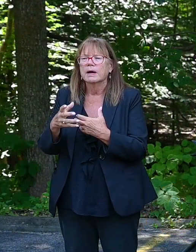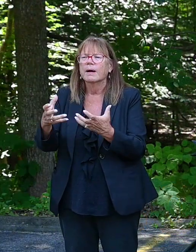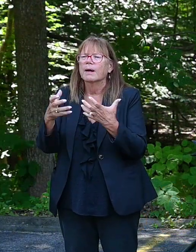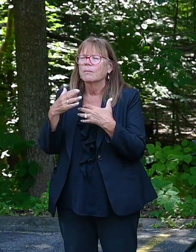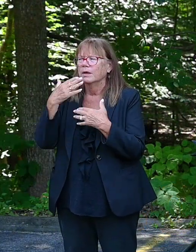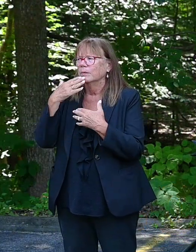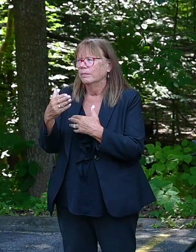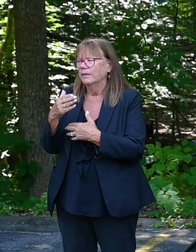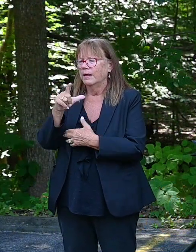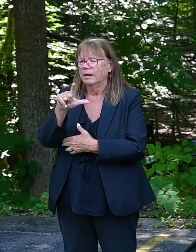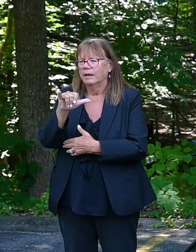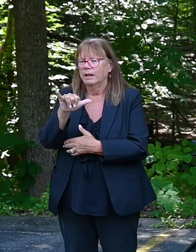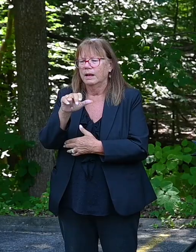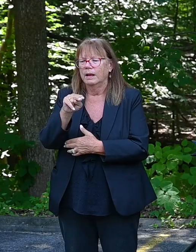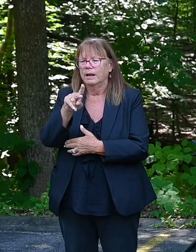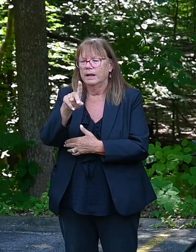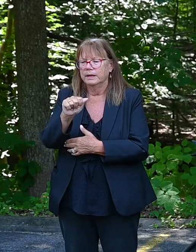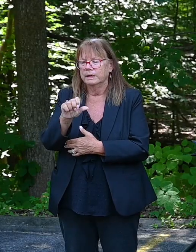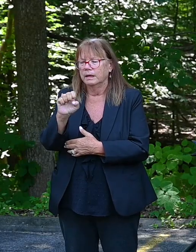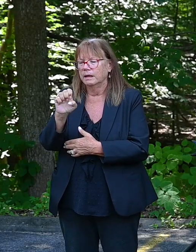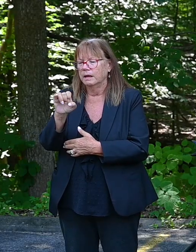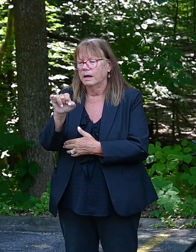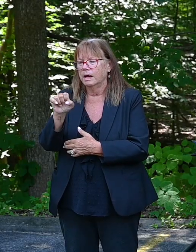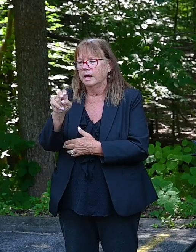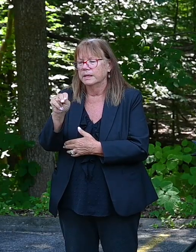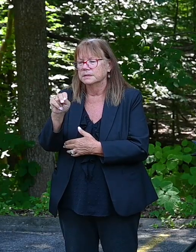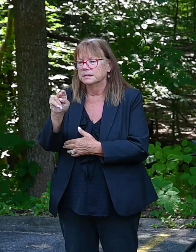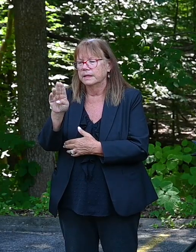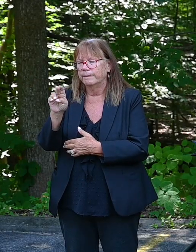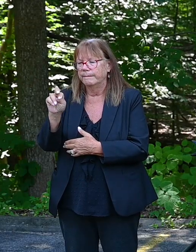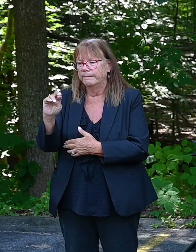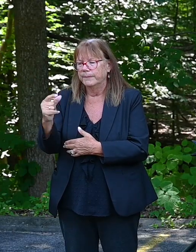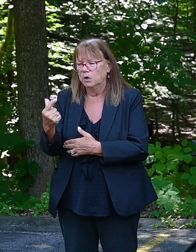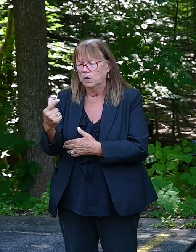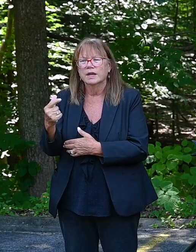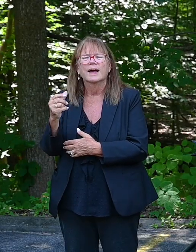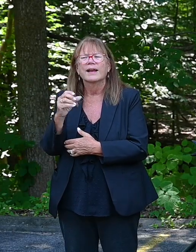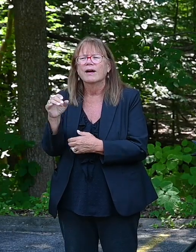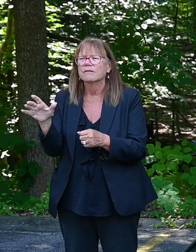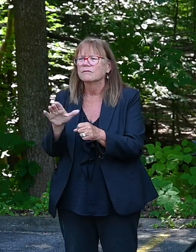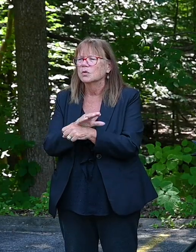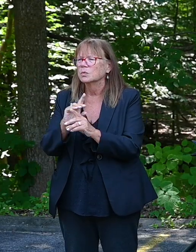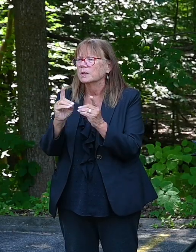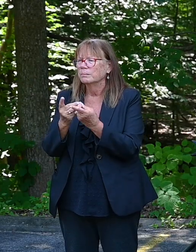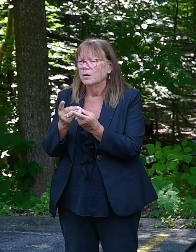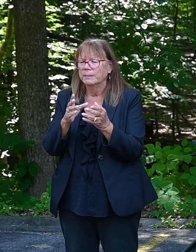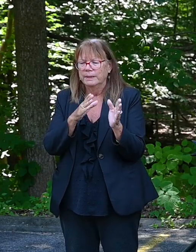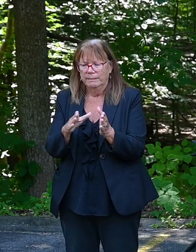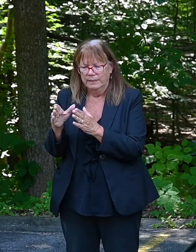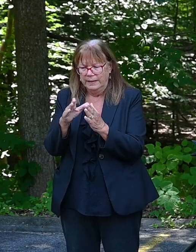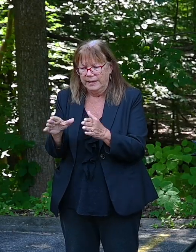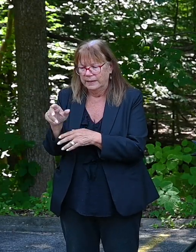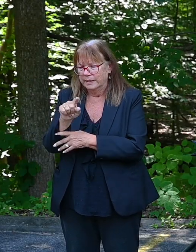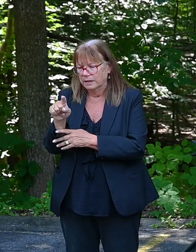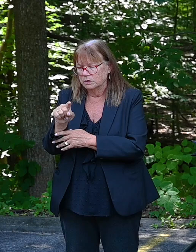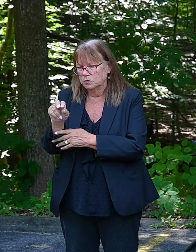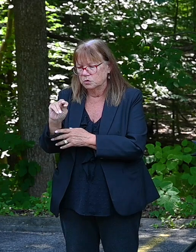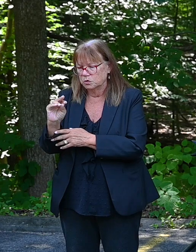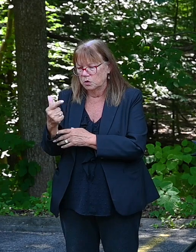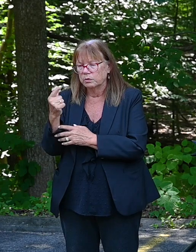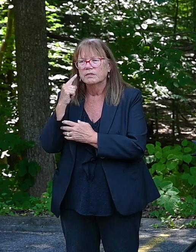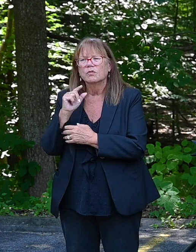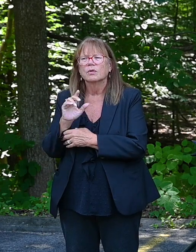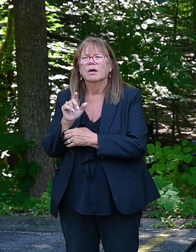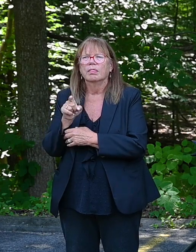Linda Eisenberg and our entire Department of Planning and Zoning for their outstanding management of this